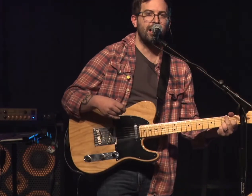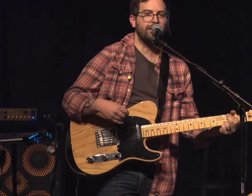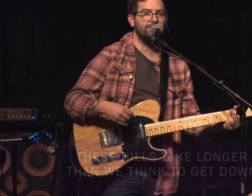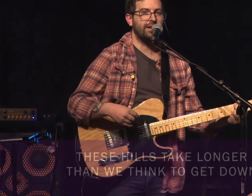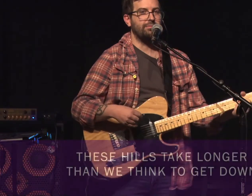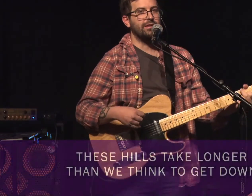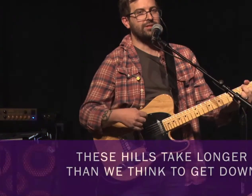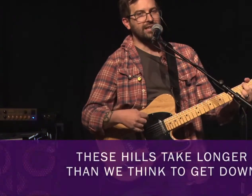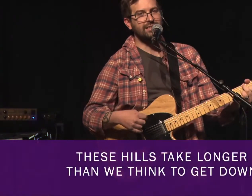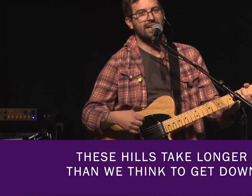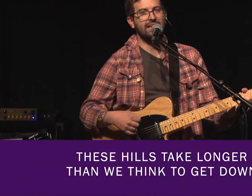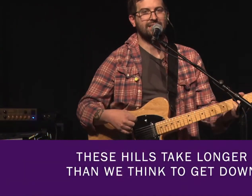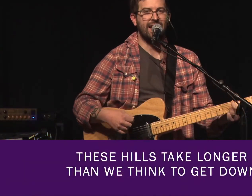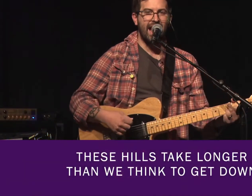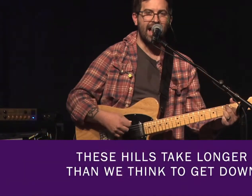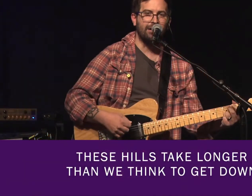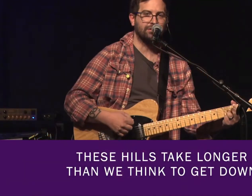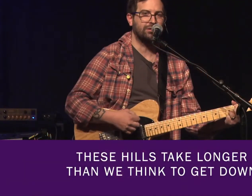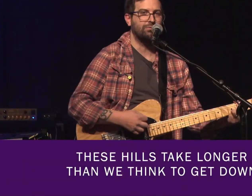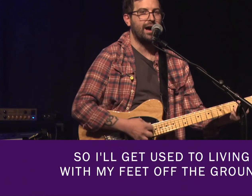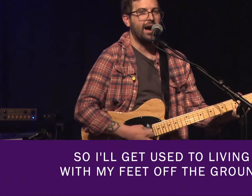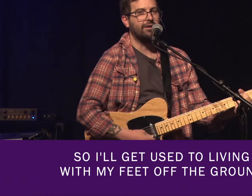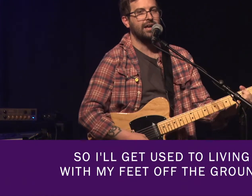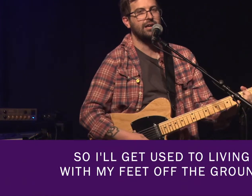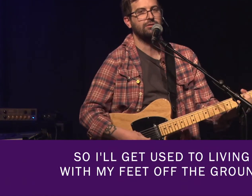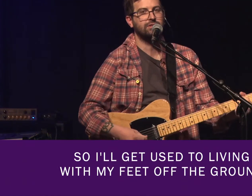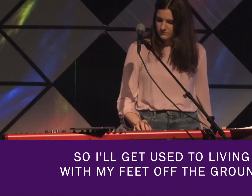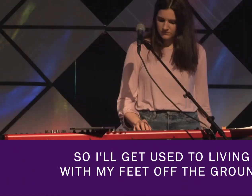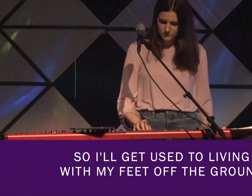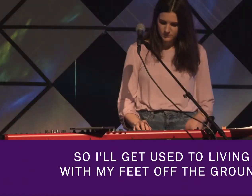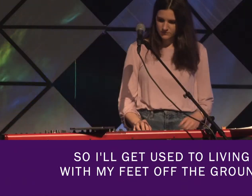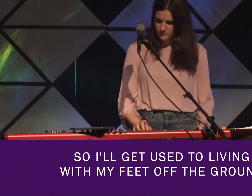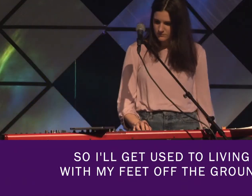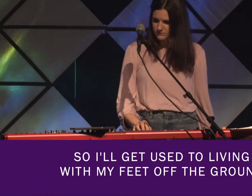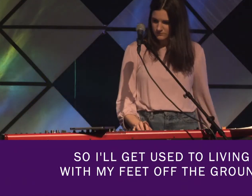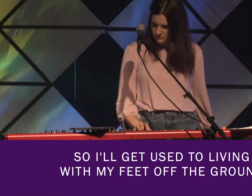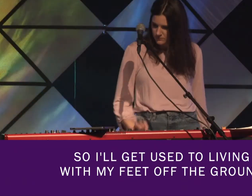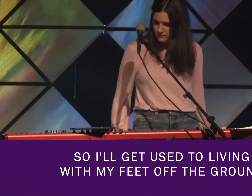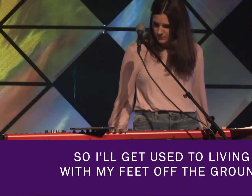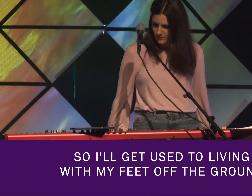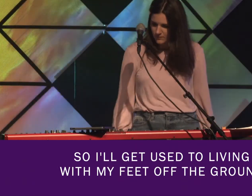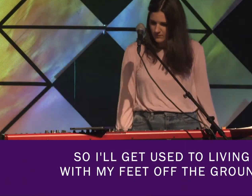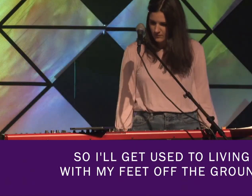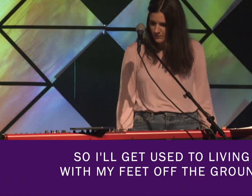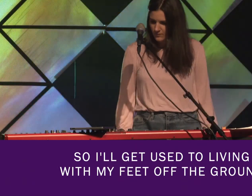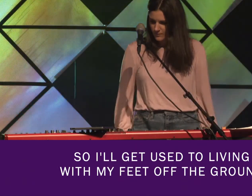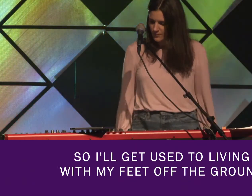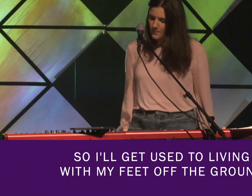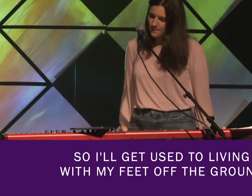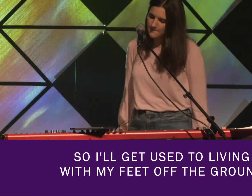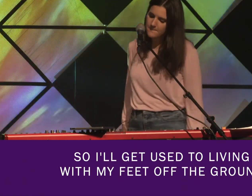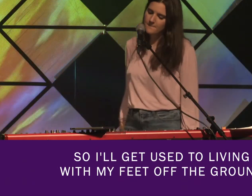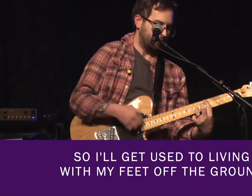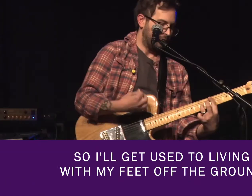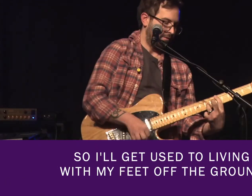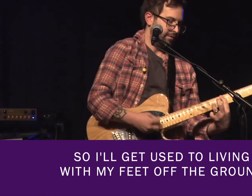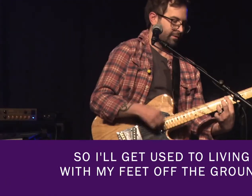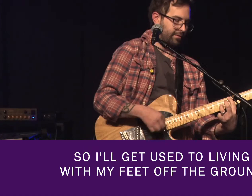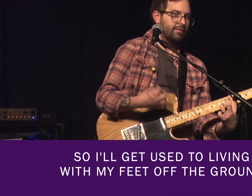take longer than we think to get down, so I'll get used to living with my feet off the ground.